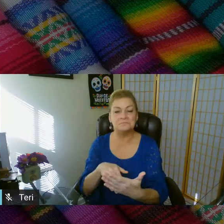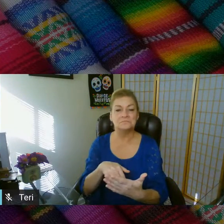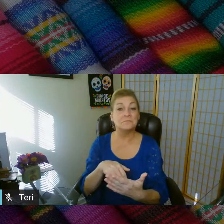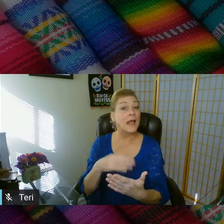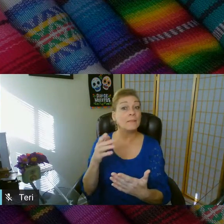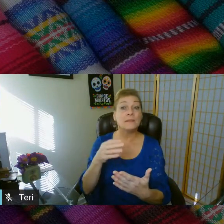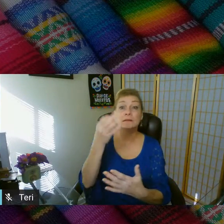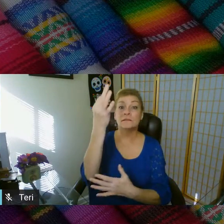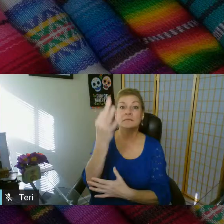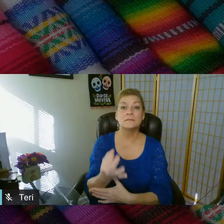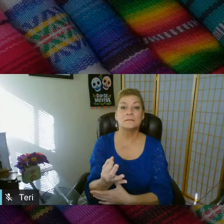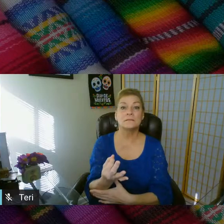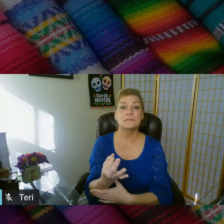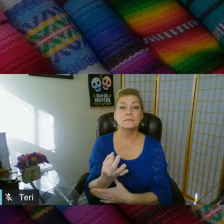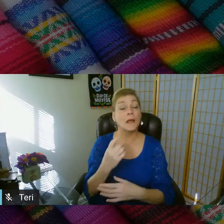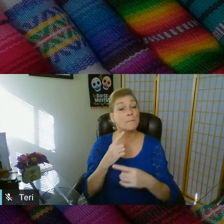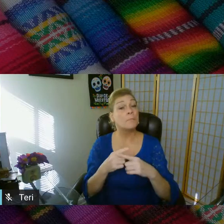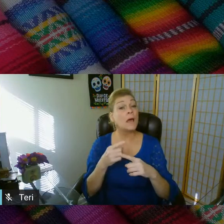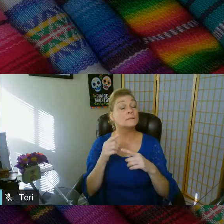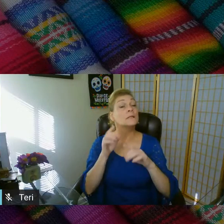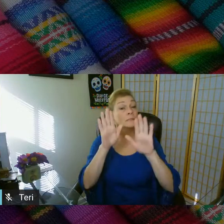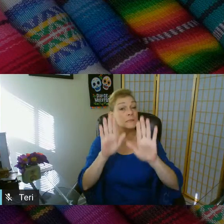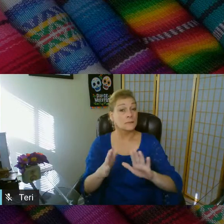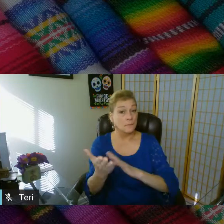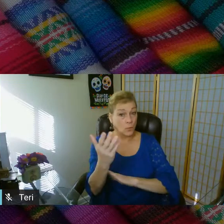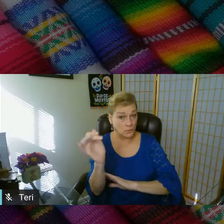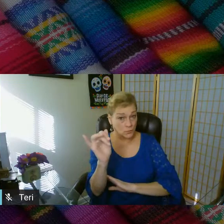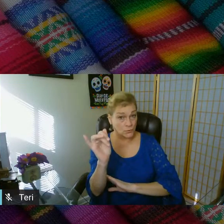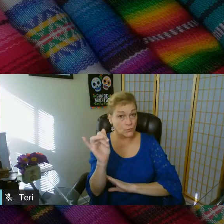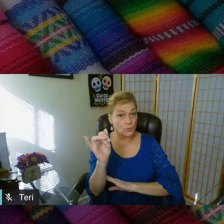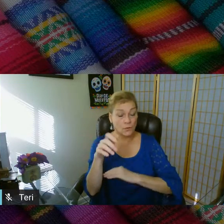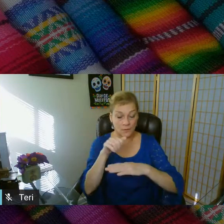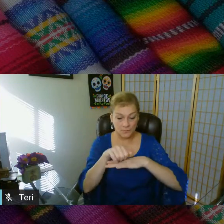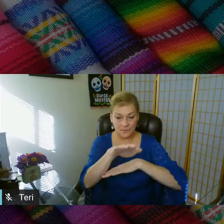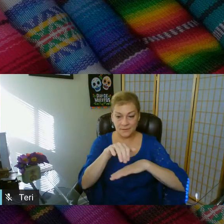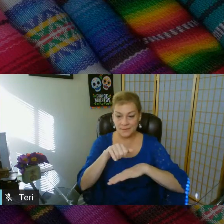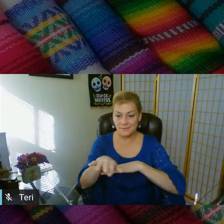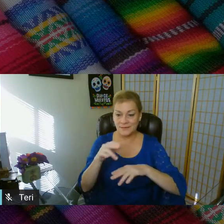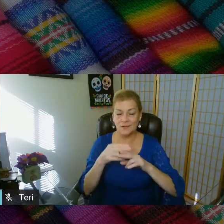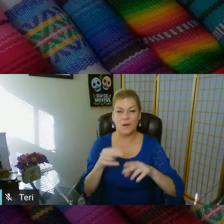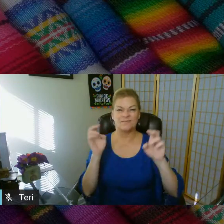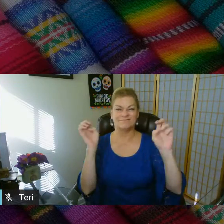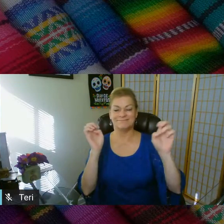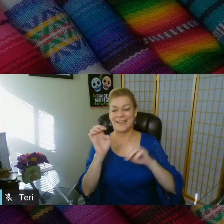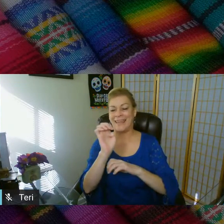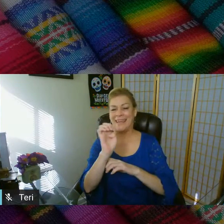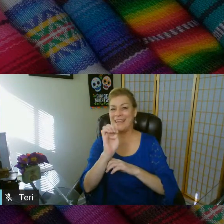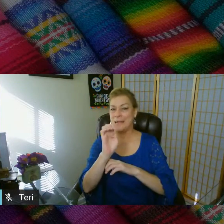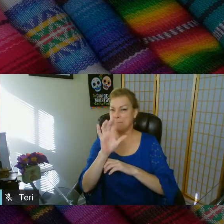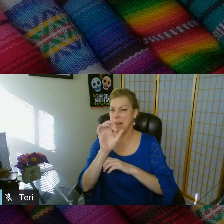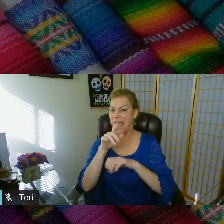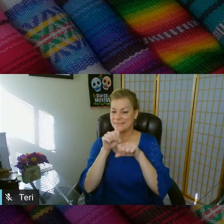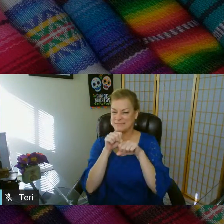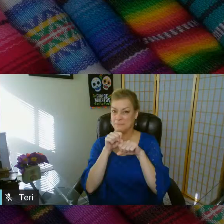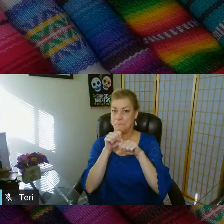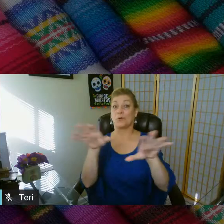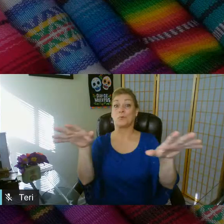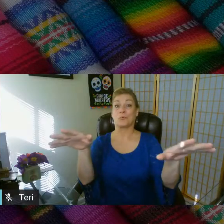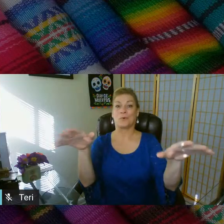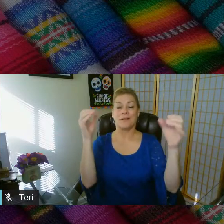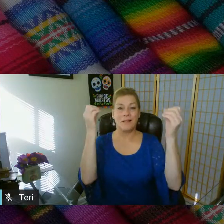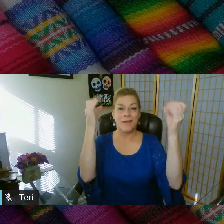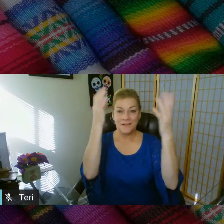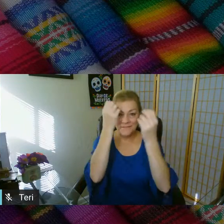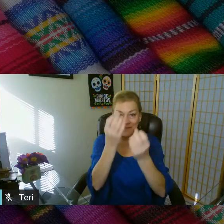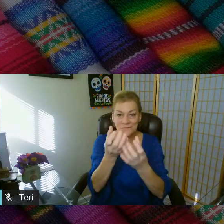Friday and also on Sunday mornings, you will get what we call the e-blast. Lots of information